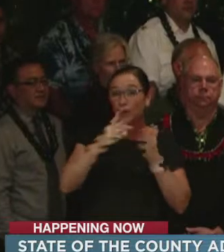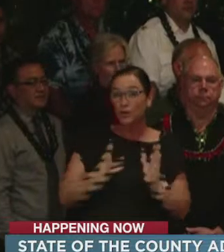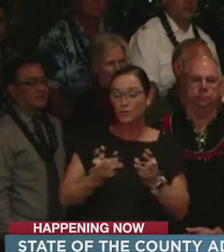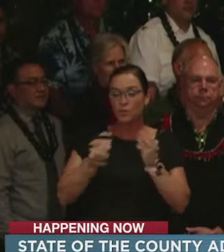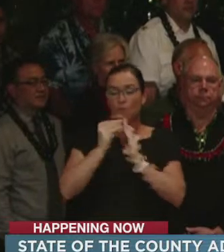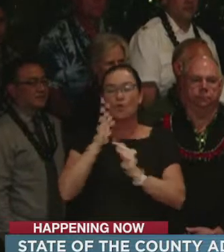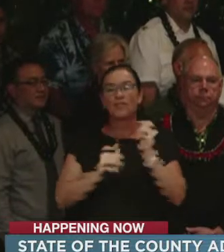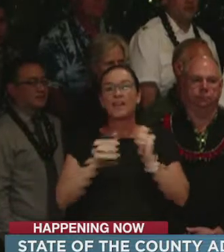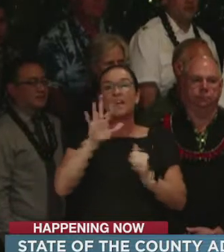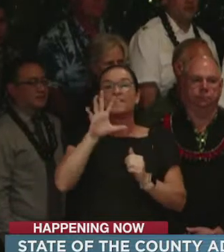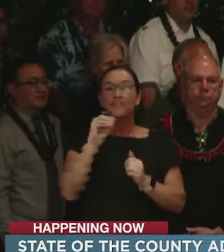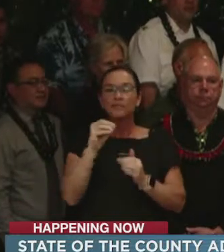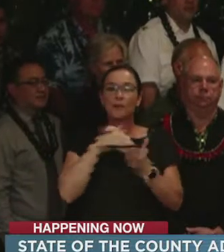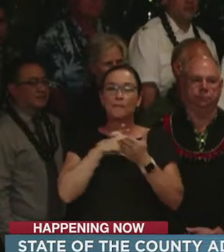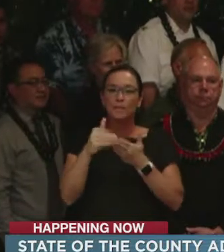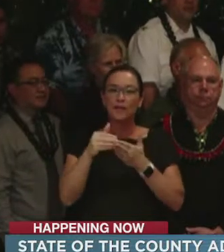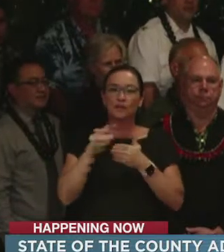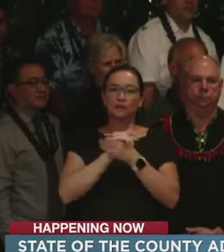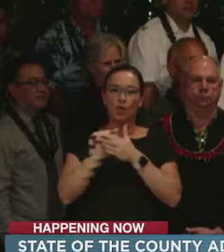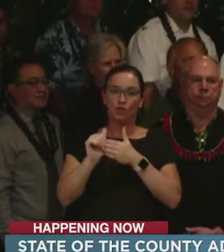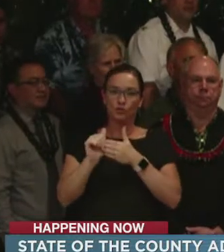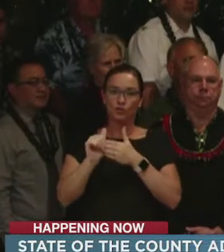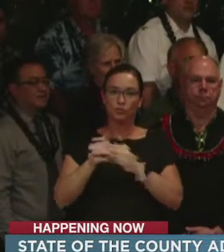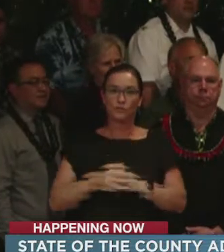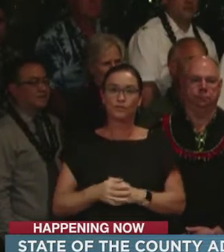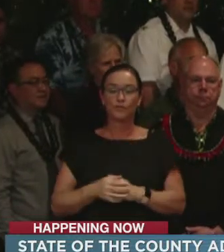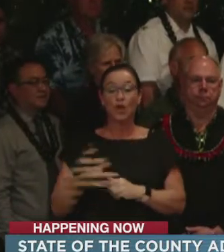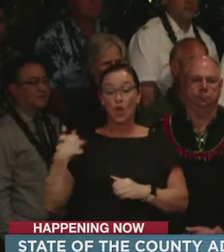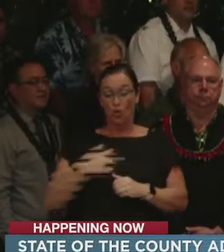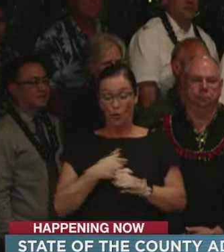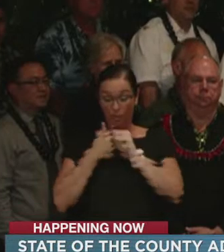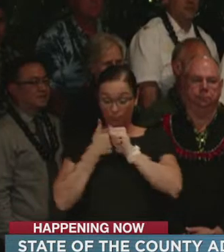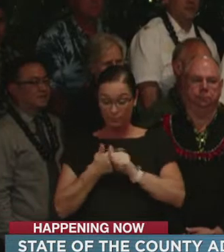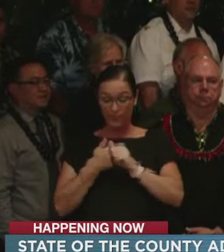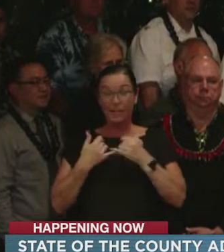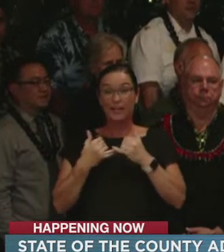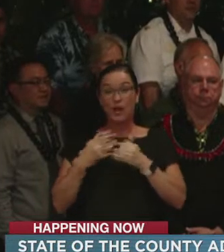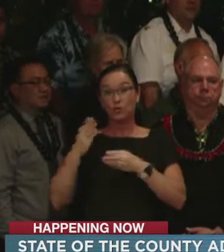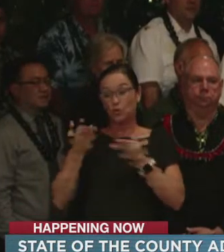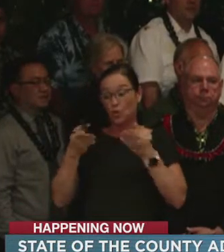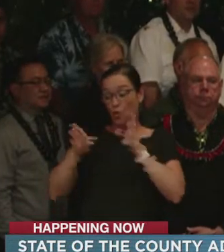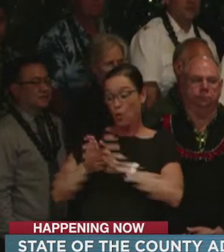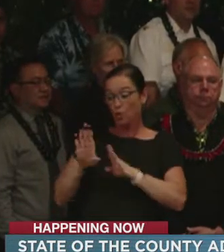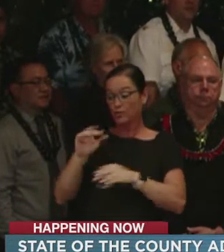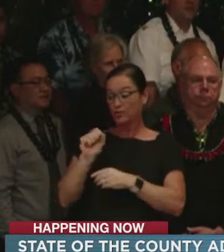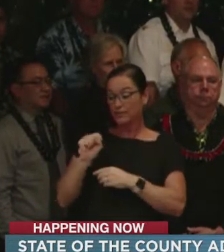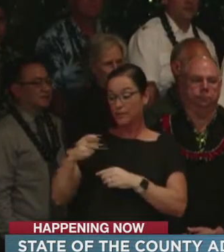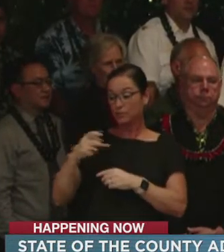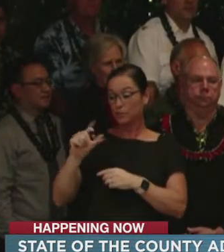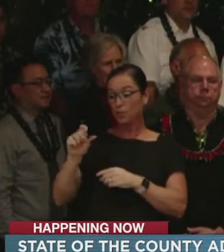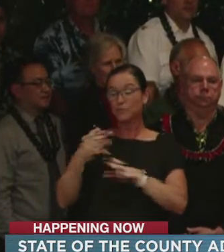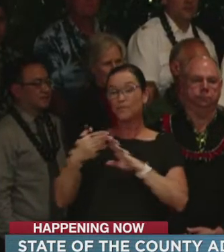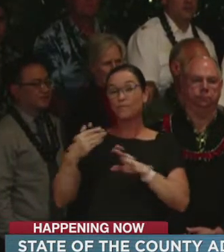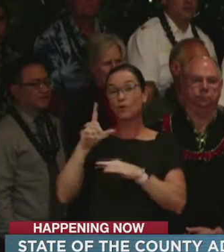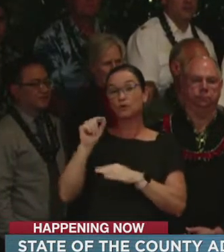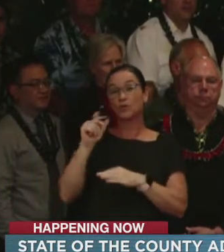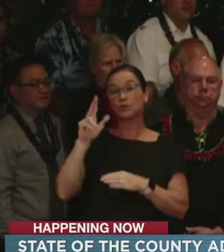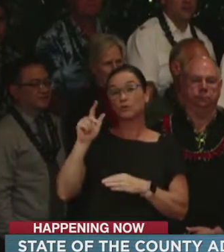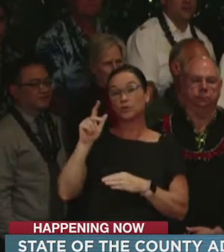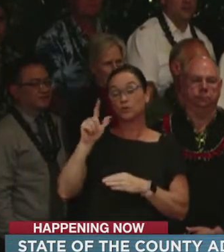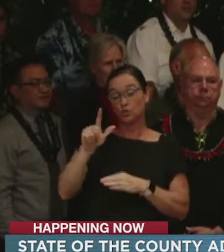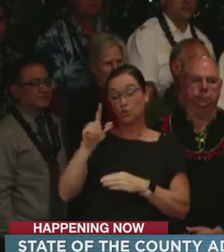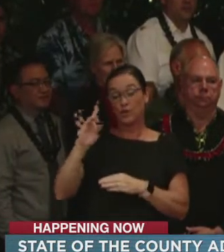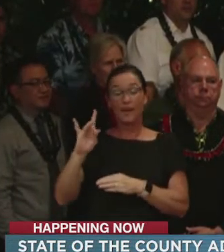over $50 million. We are on track to close the gang cesspools before 2028, which will help greatly